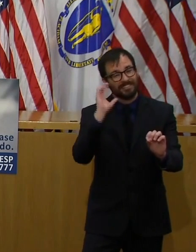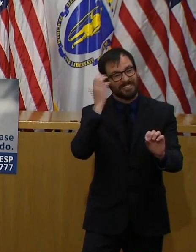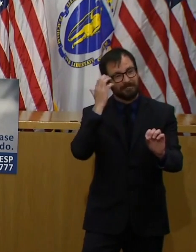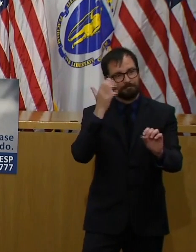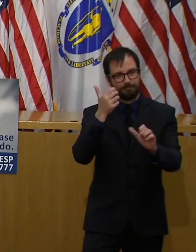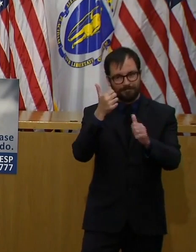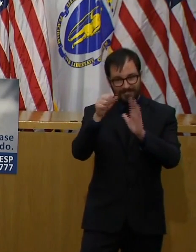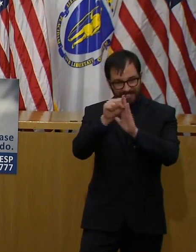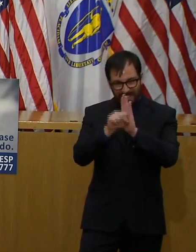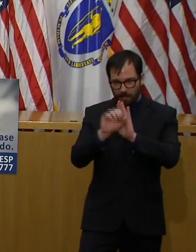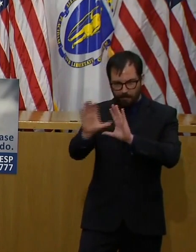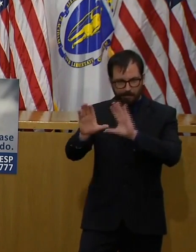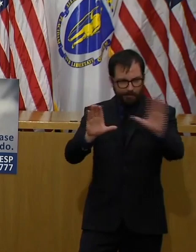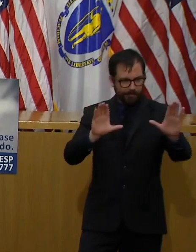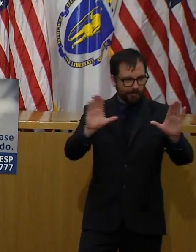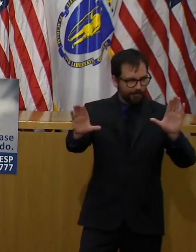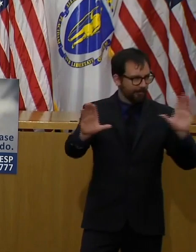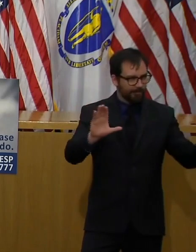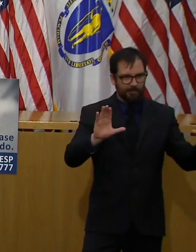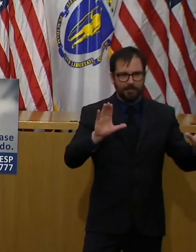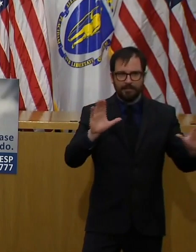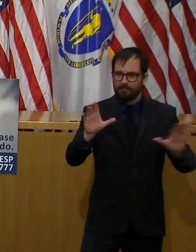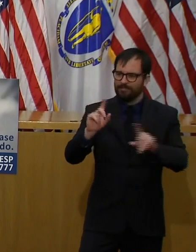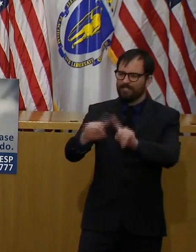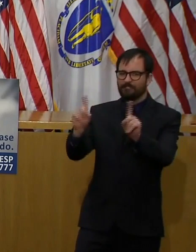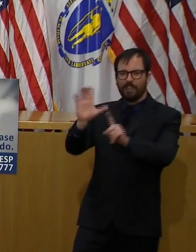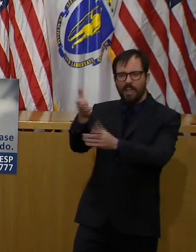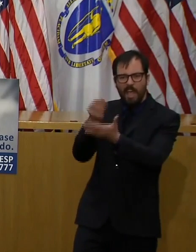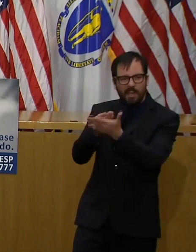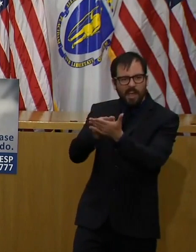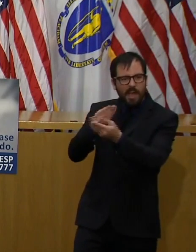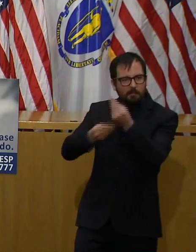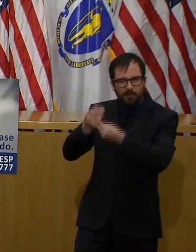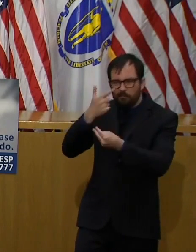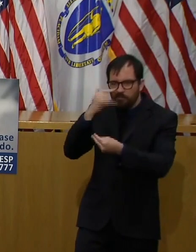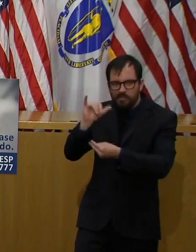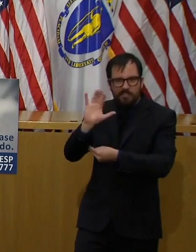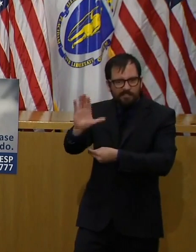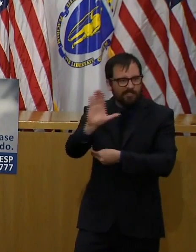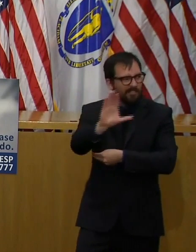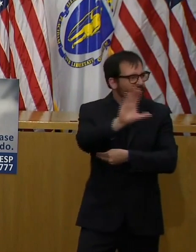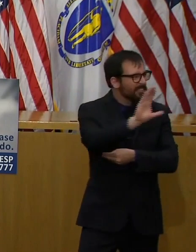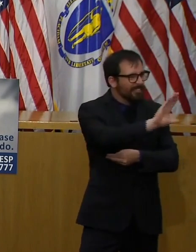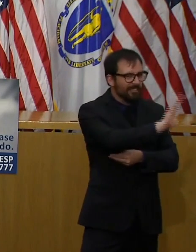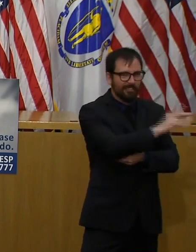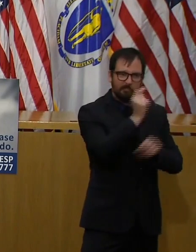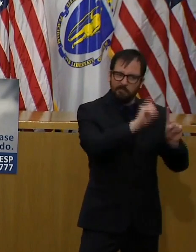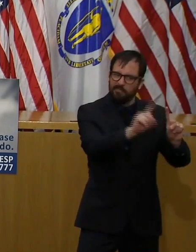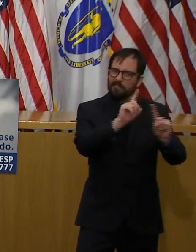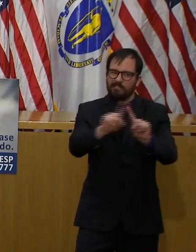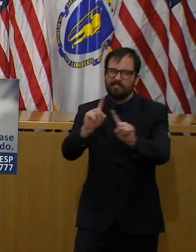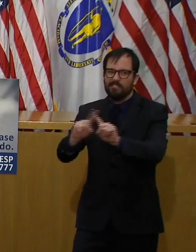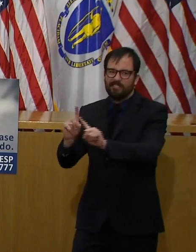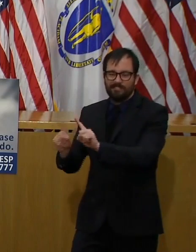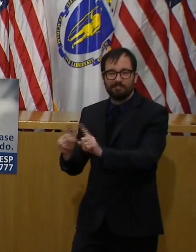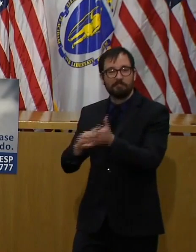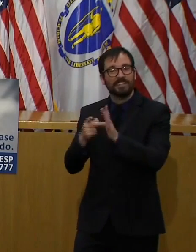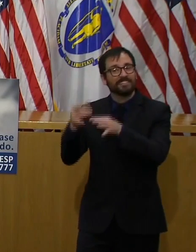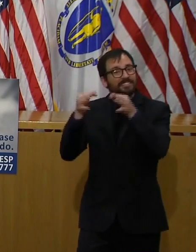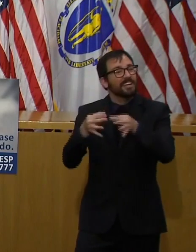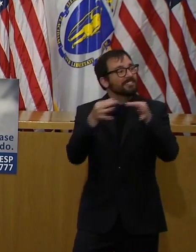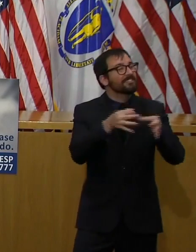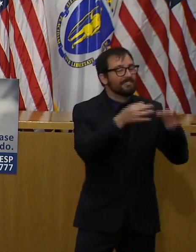aggressive testing program in place as part of that. And as I said in my remarks today, one of the reasons we put together this tracing